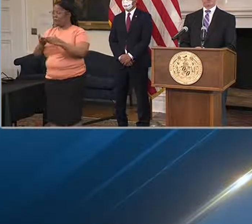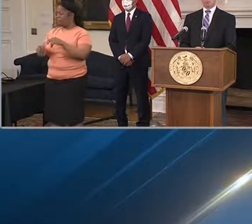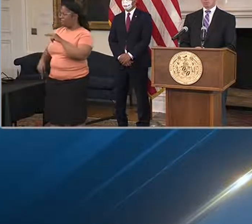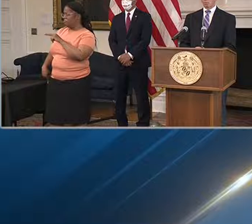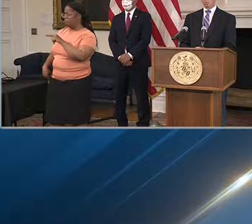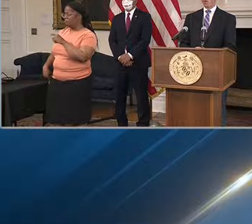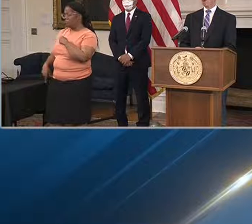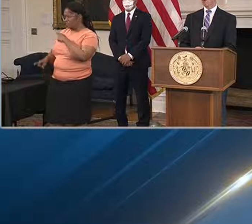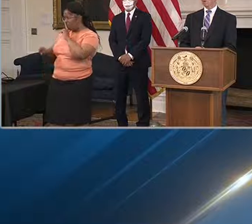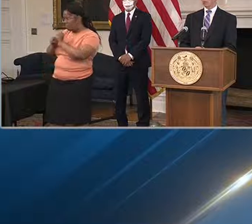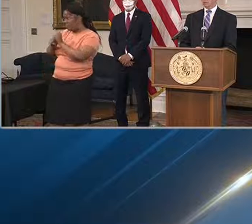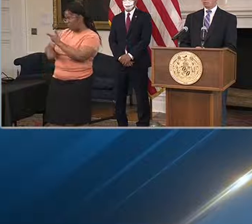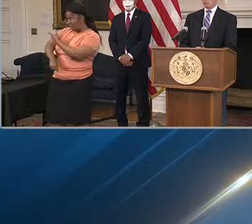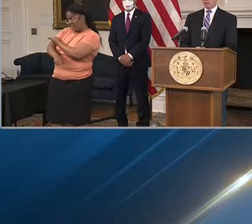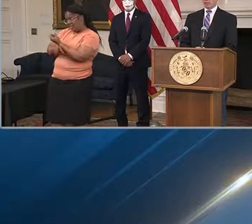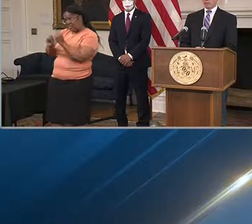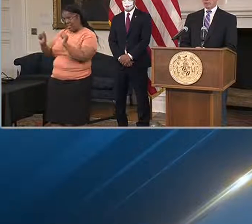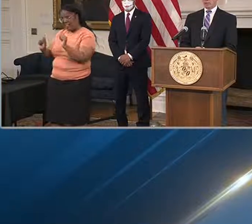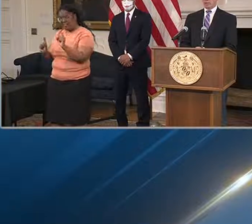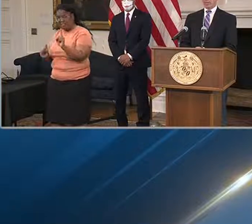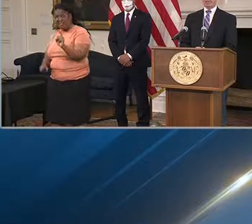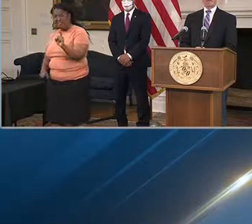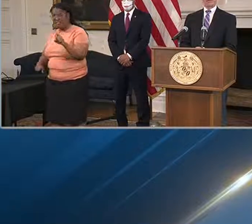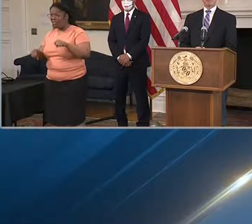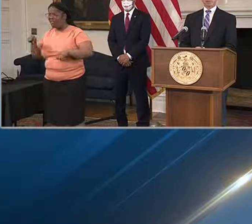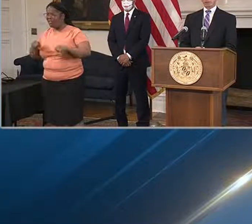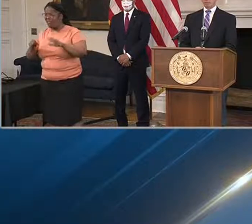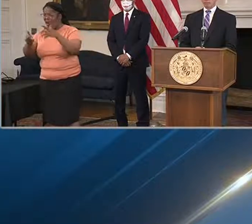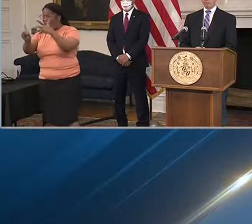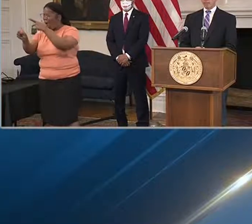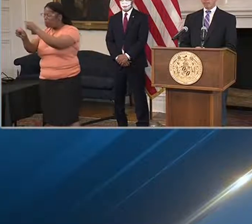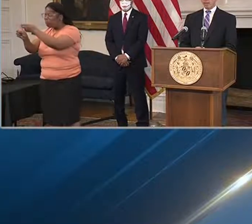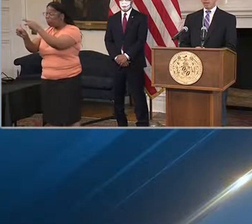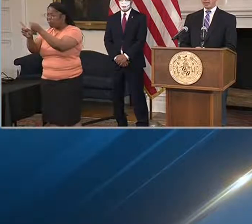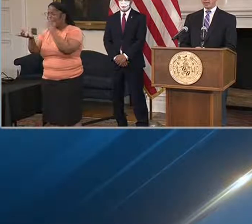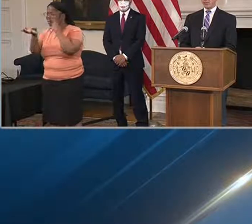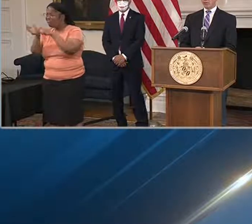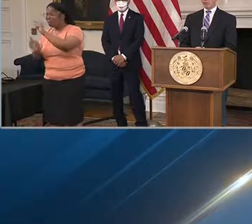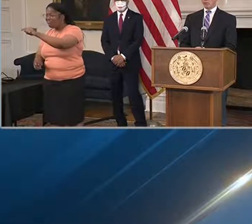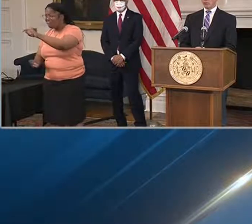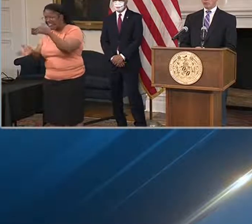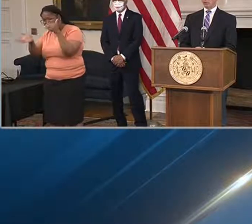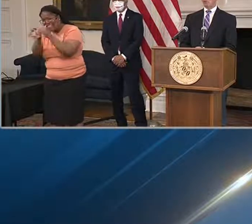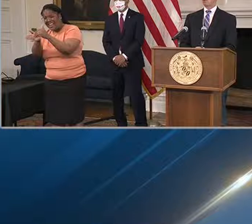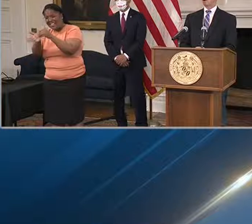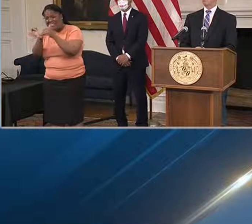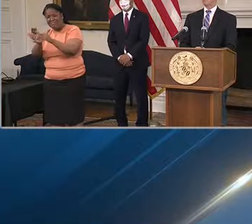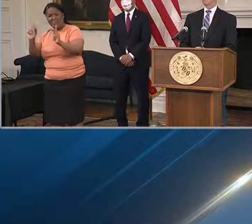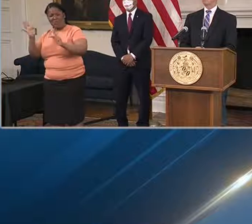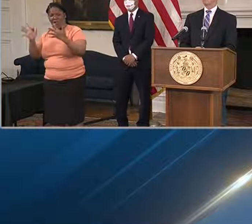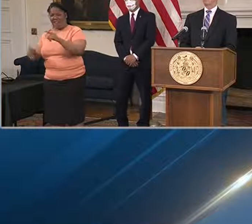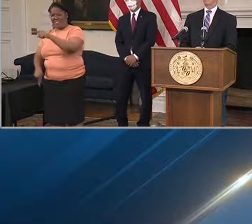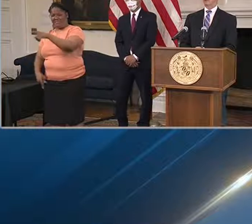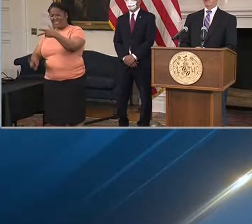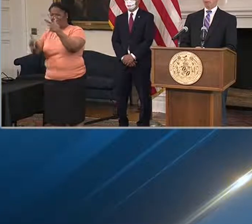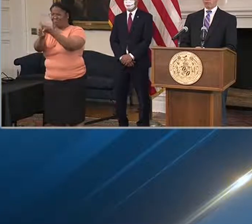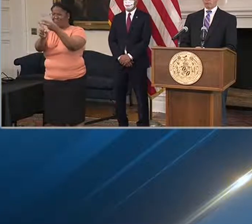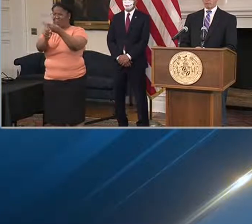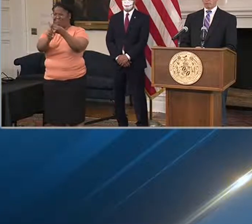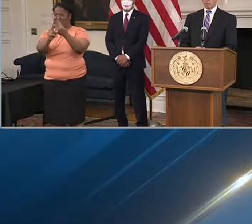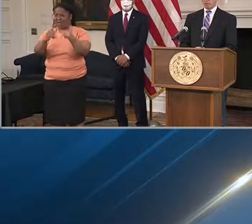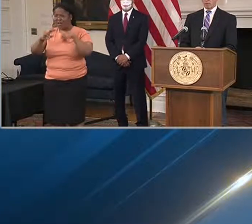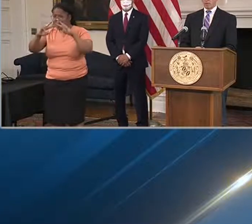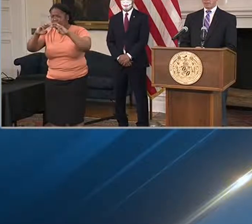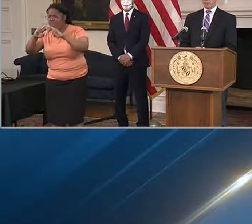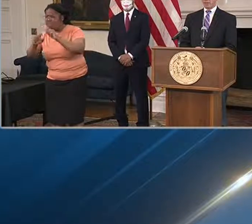How do I know? Well, millions of doses of vaccine have been administered, and initially to older folks who are often more frail